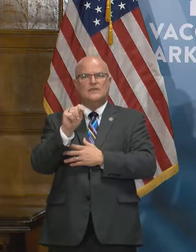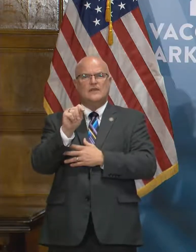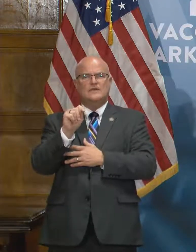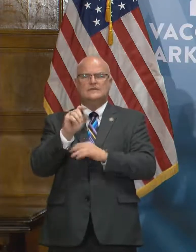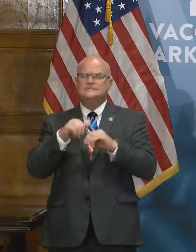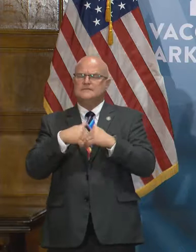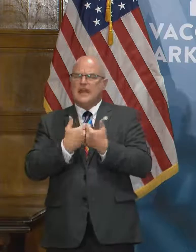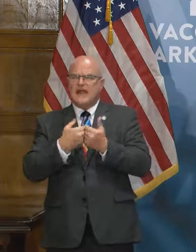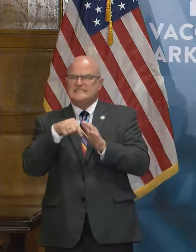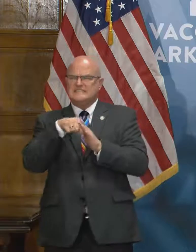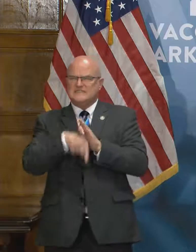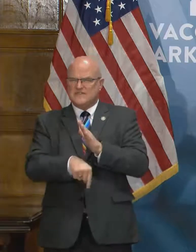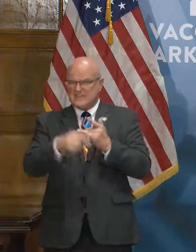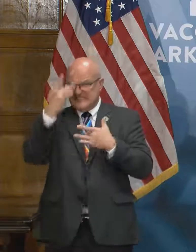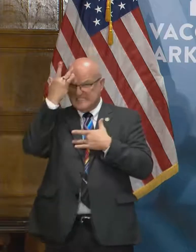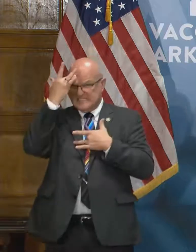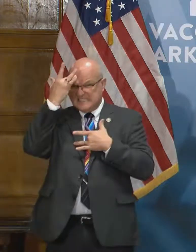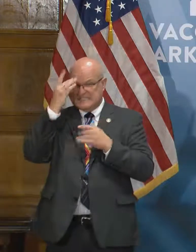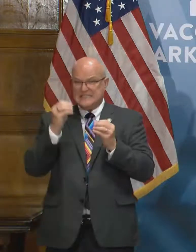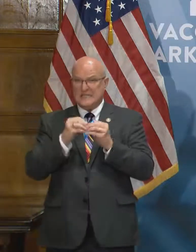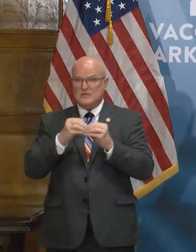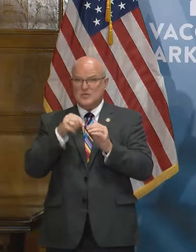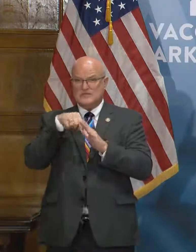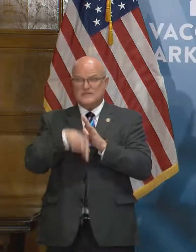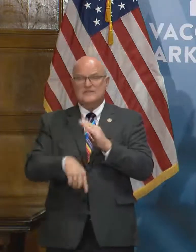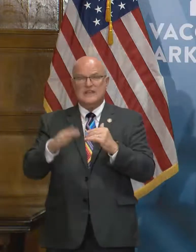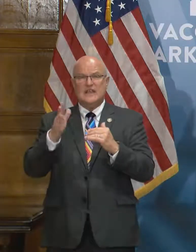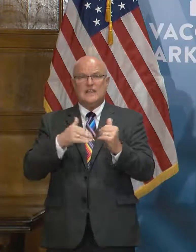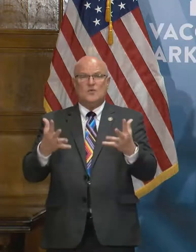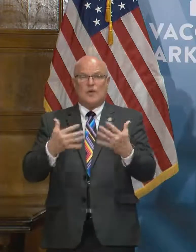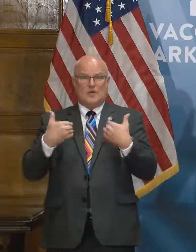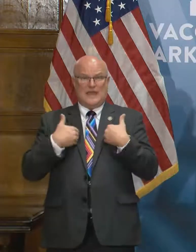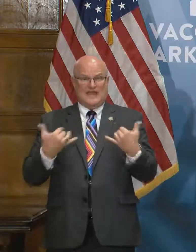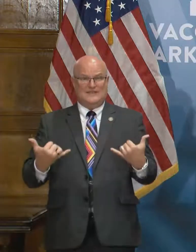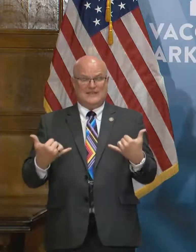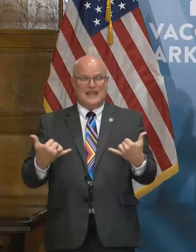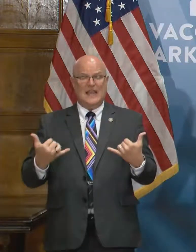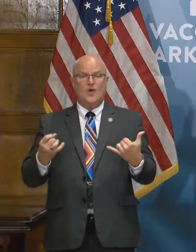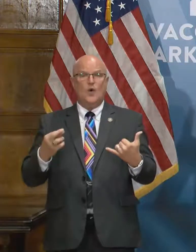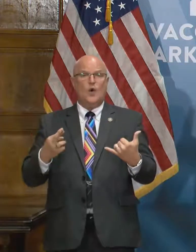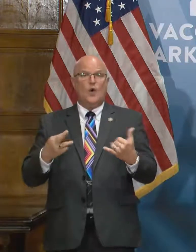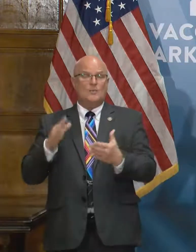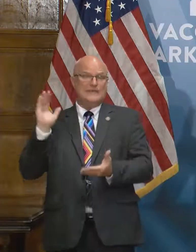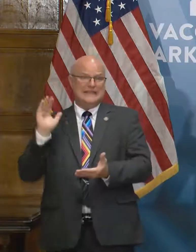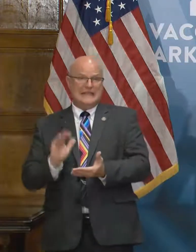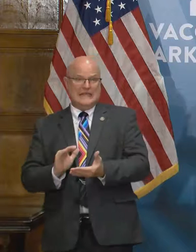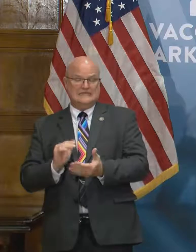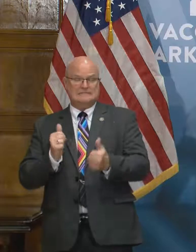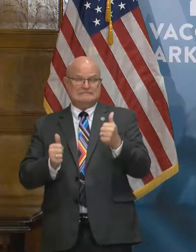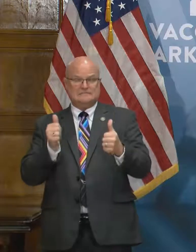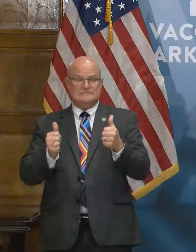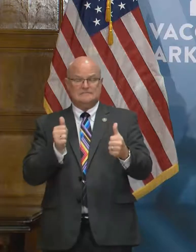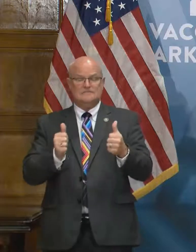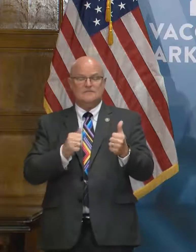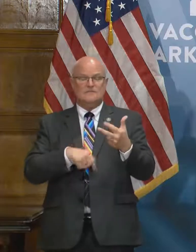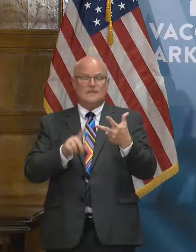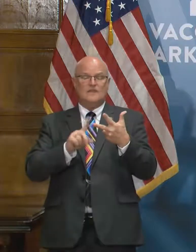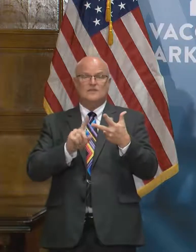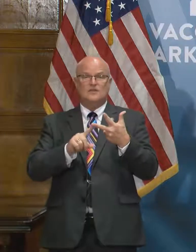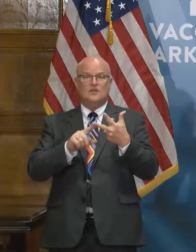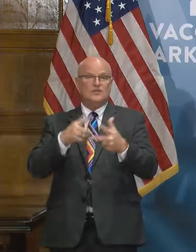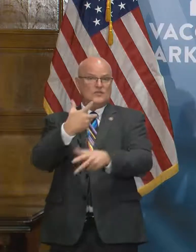severe is the disease, and is it more severe than what we have now, or will it be less severe? And thirdly,